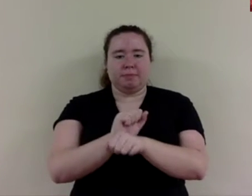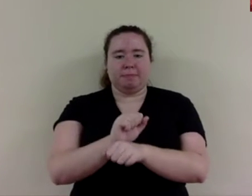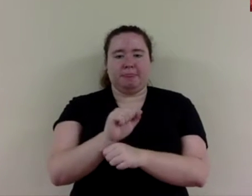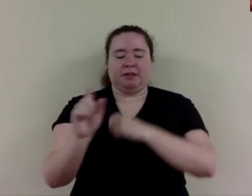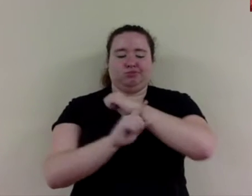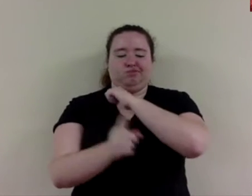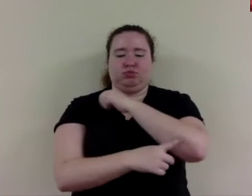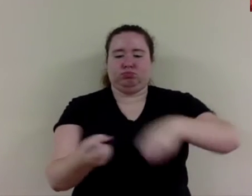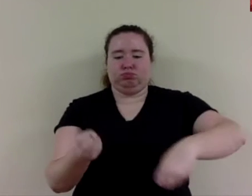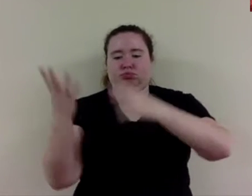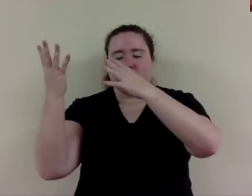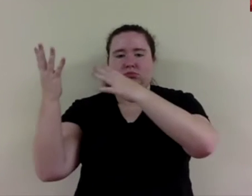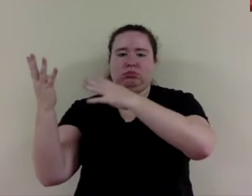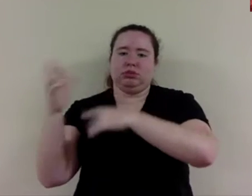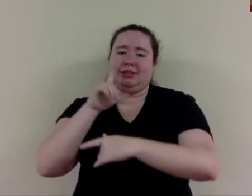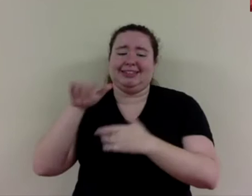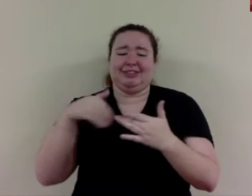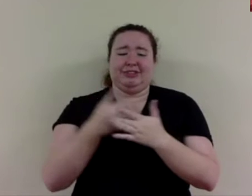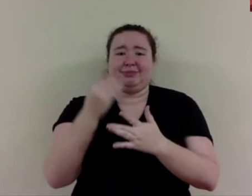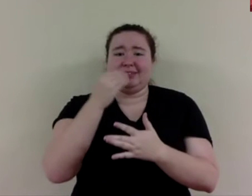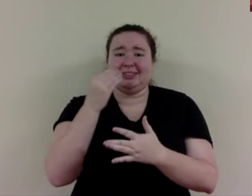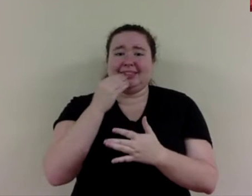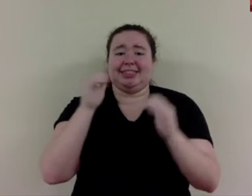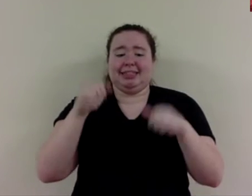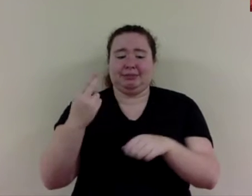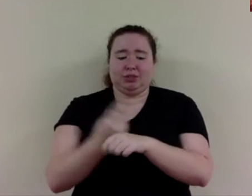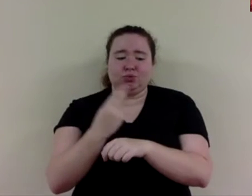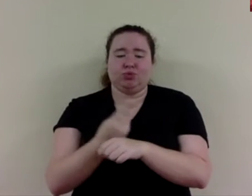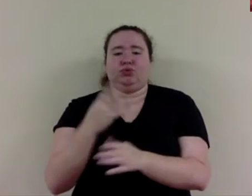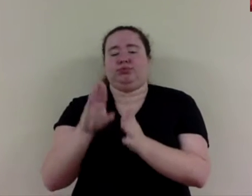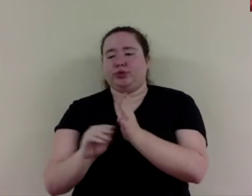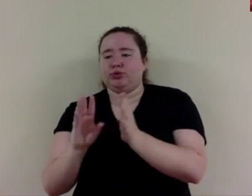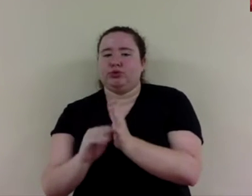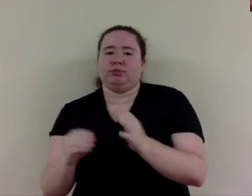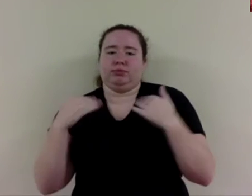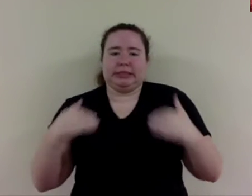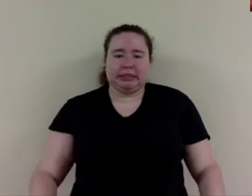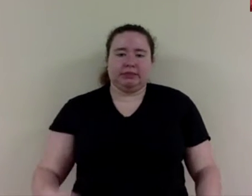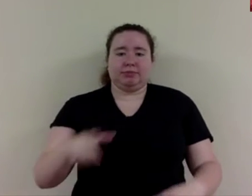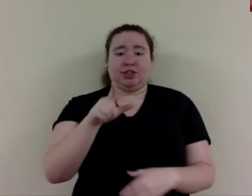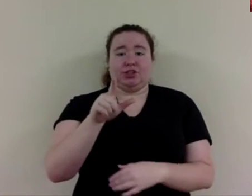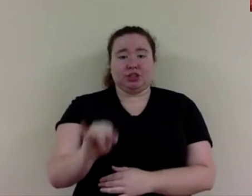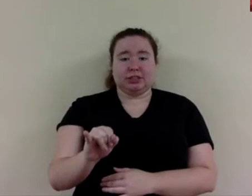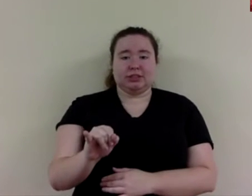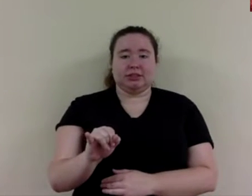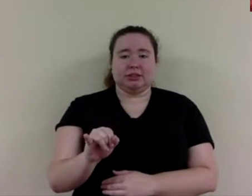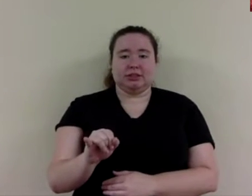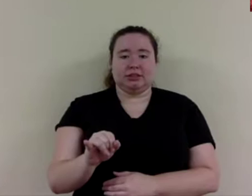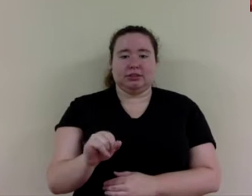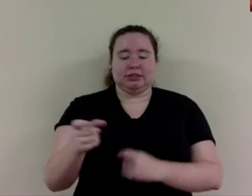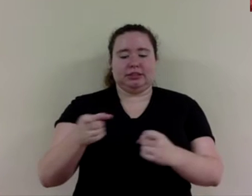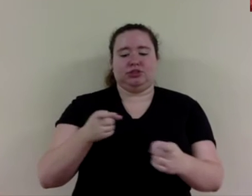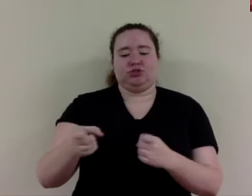removal function. Not everything that you eat is digestible and or absorbable. Your large intestine, which we'll get to shortly, will handle